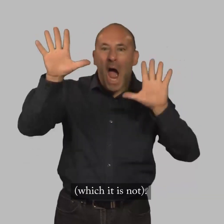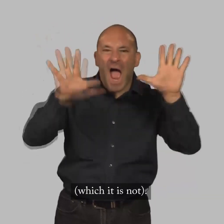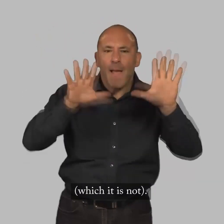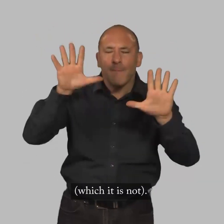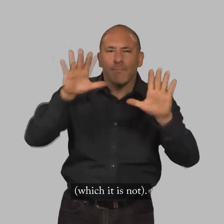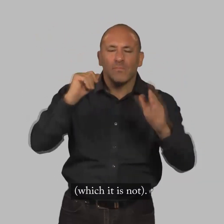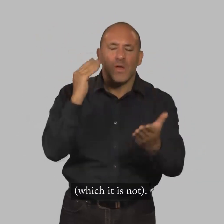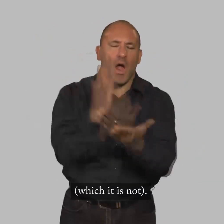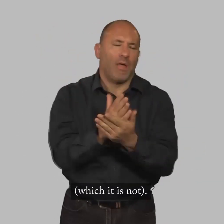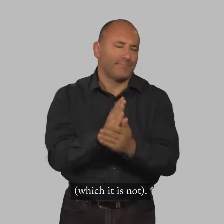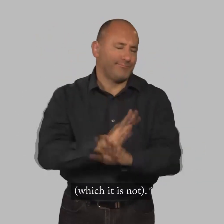which it is not.